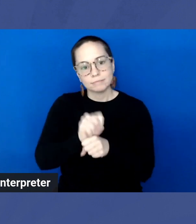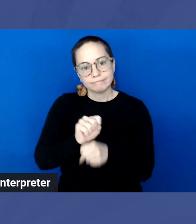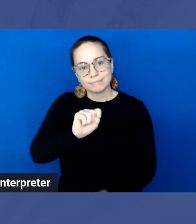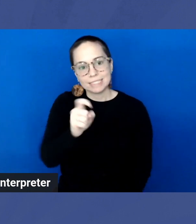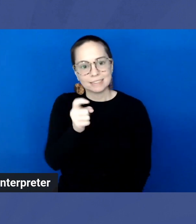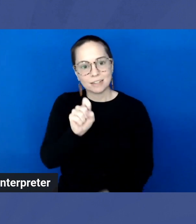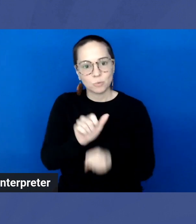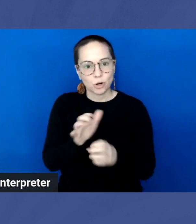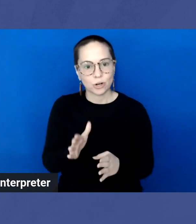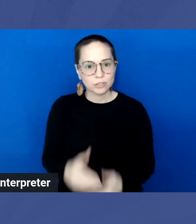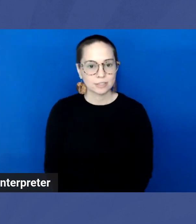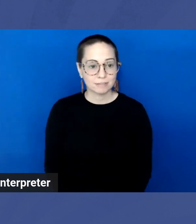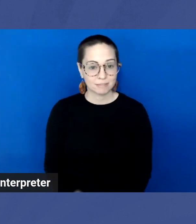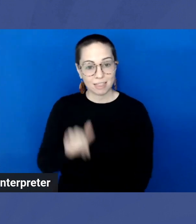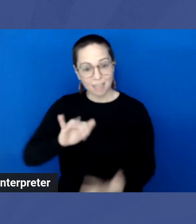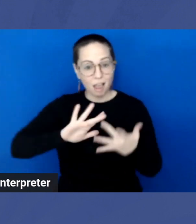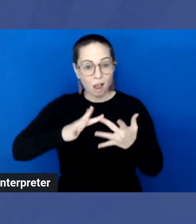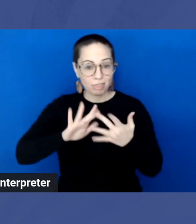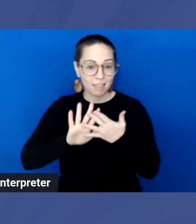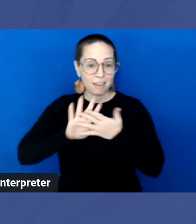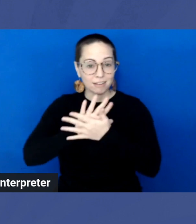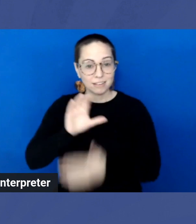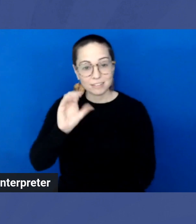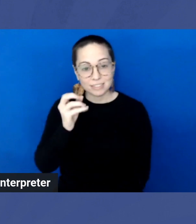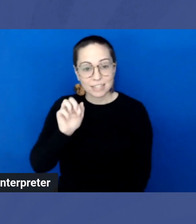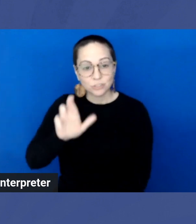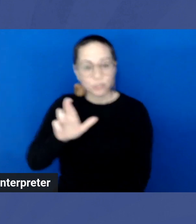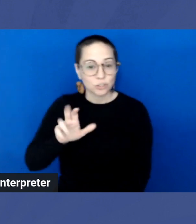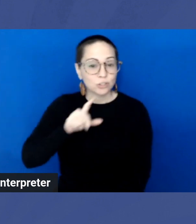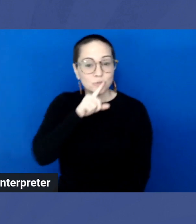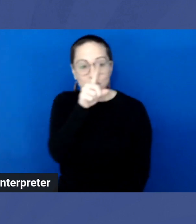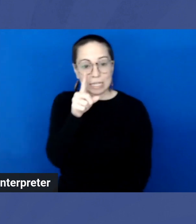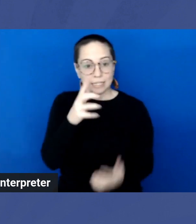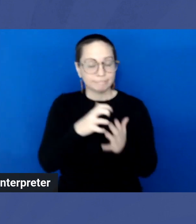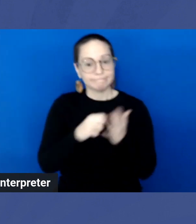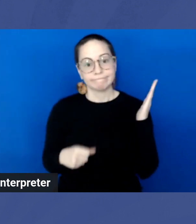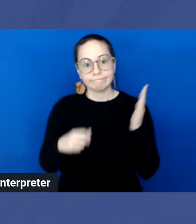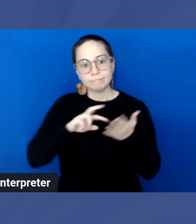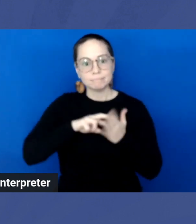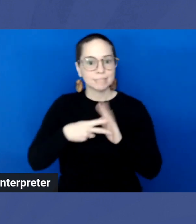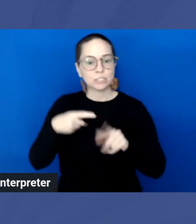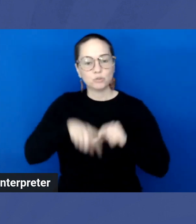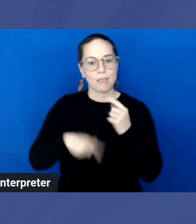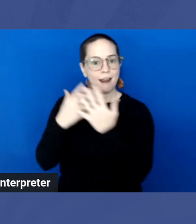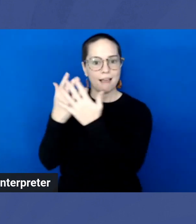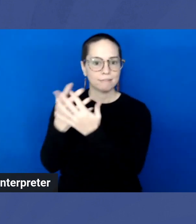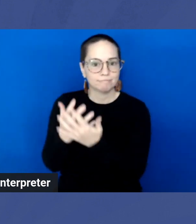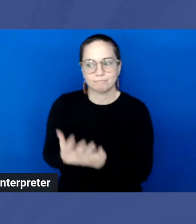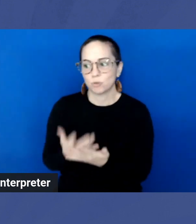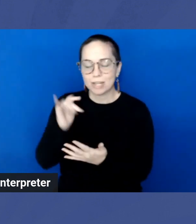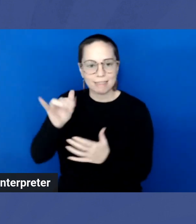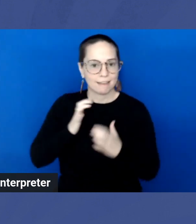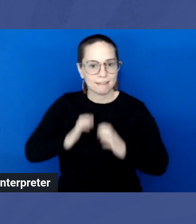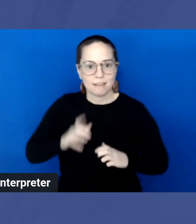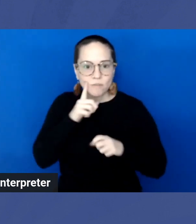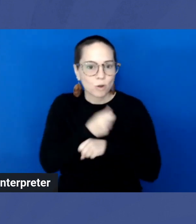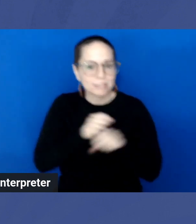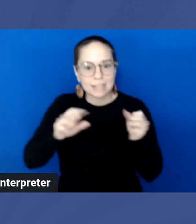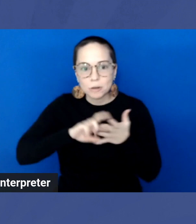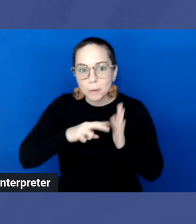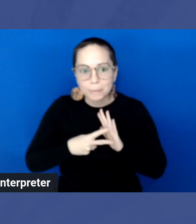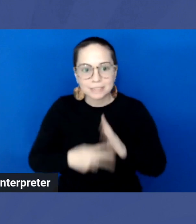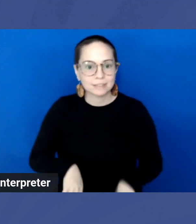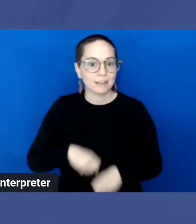This online censorship has deprived sex workers of the means of screening clientele for safety purposes,